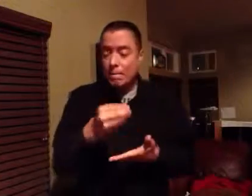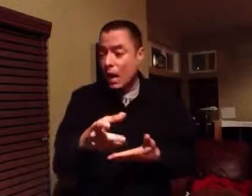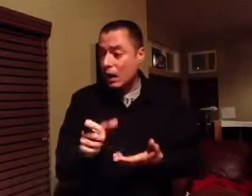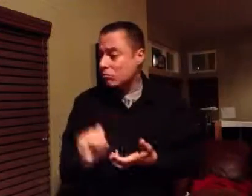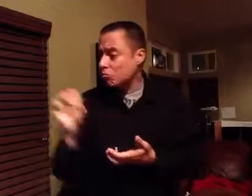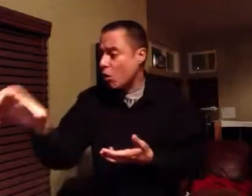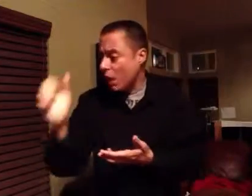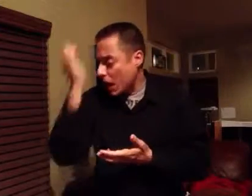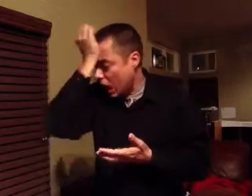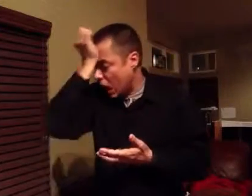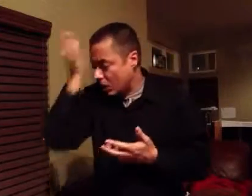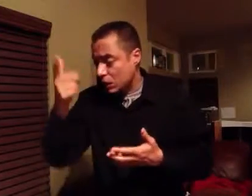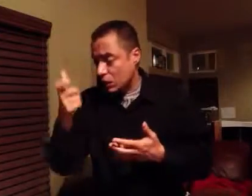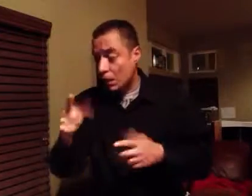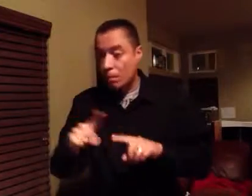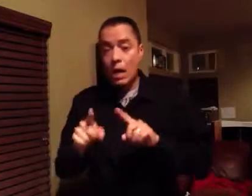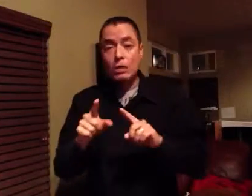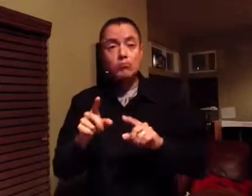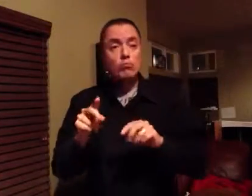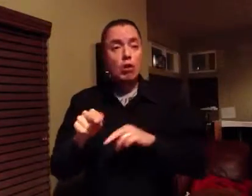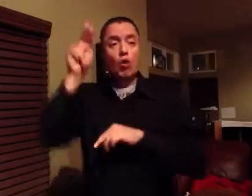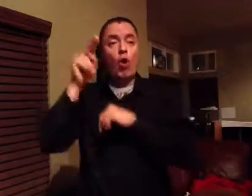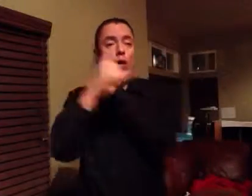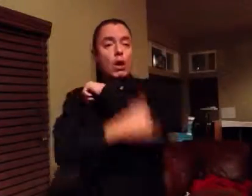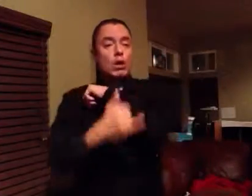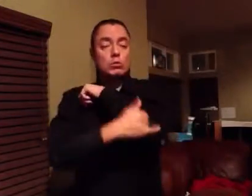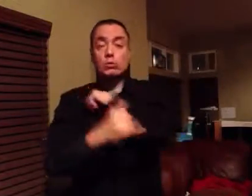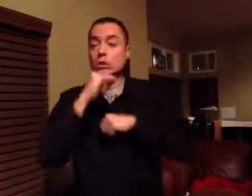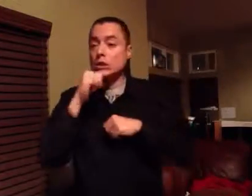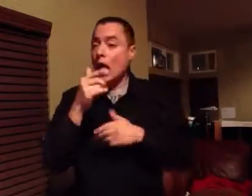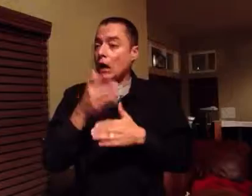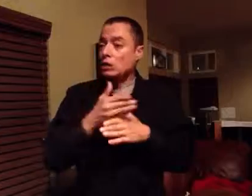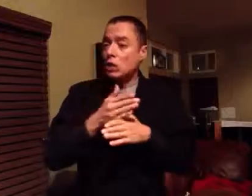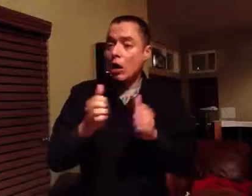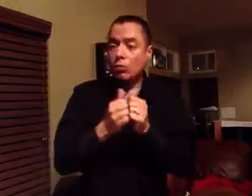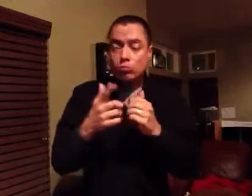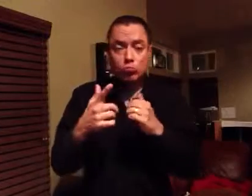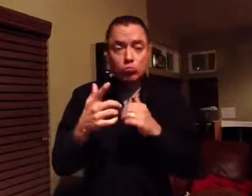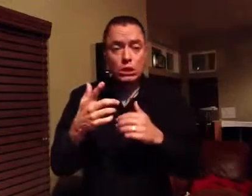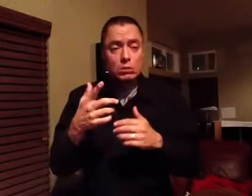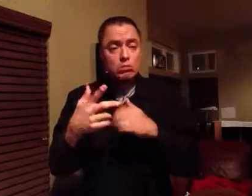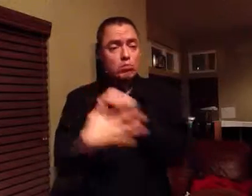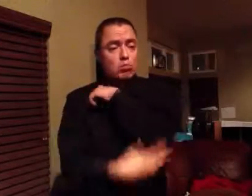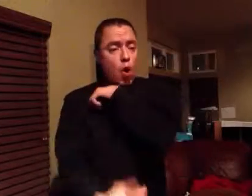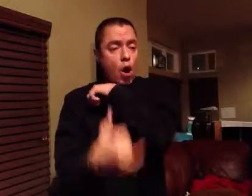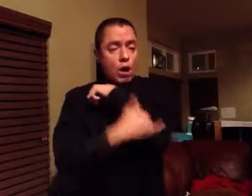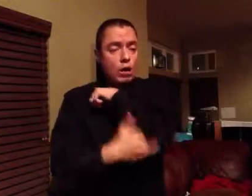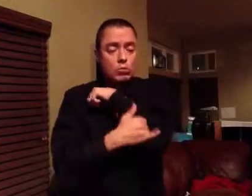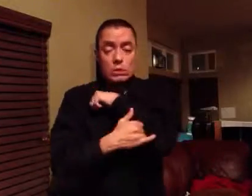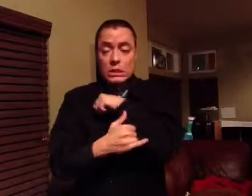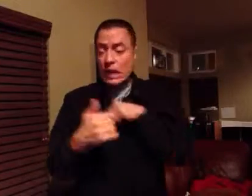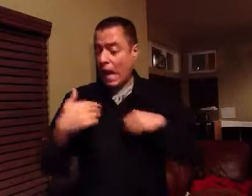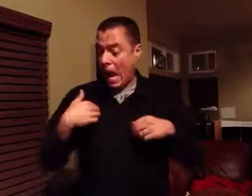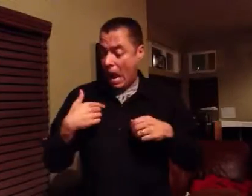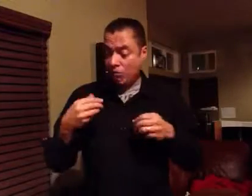northern countries will not share with the need. Even when we have more than enough, we are afraid to share, we are afraid